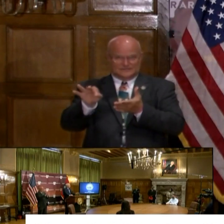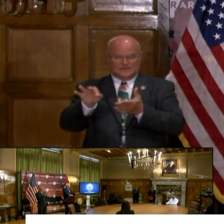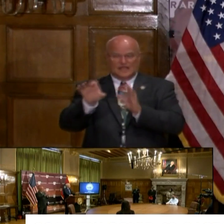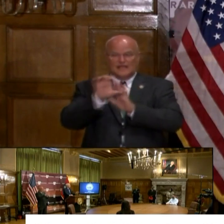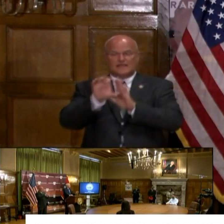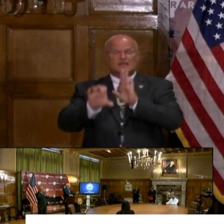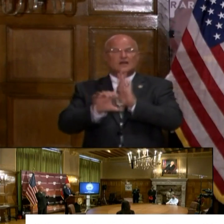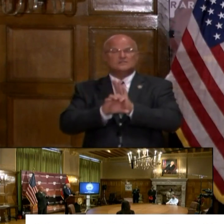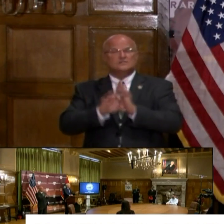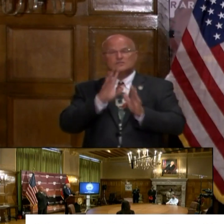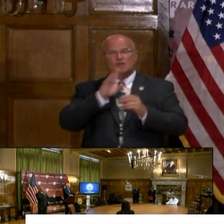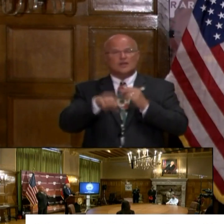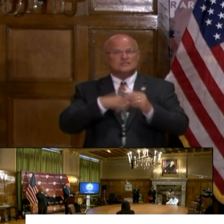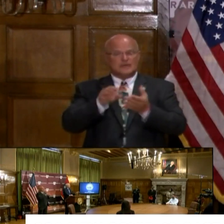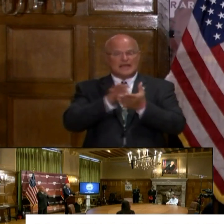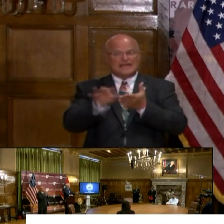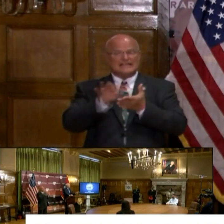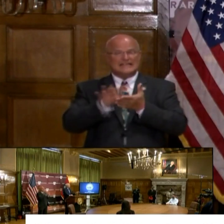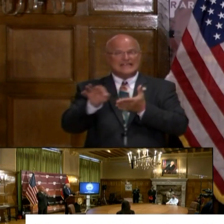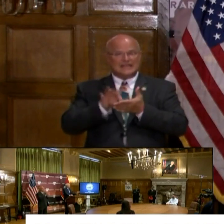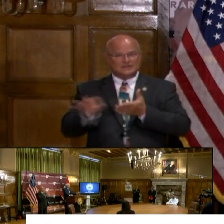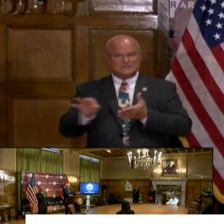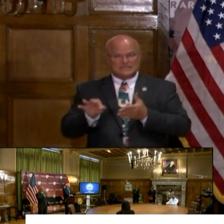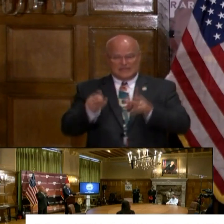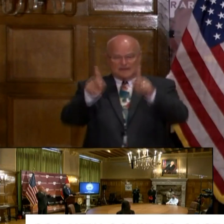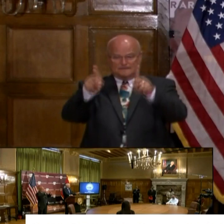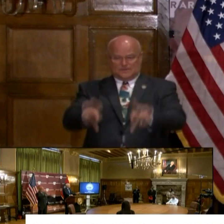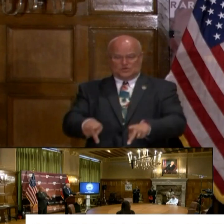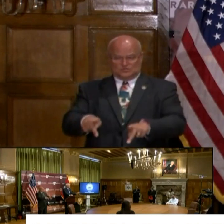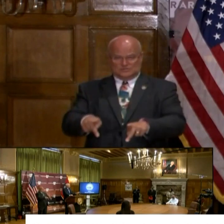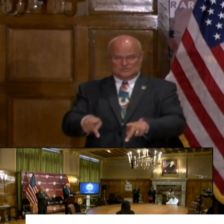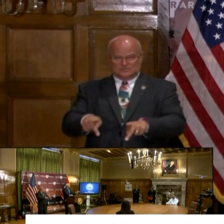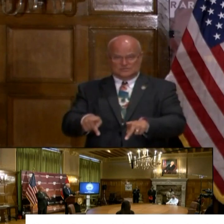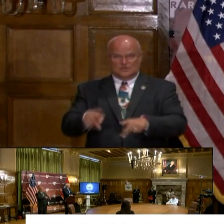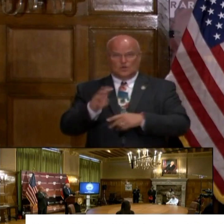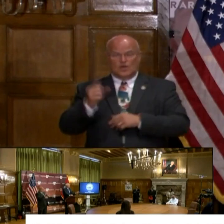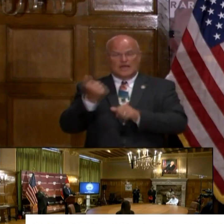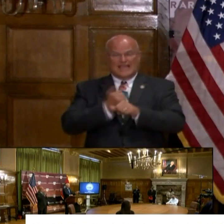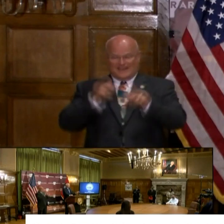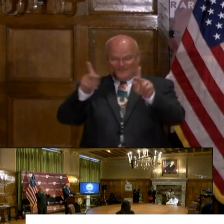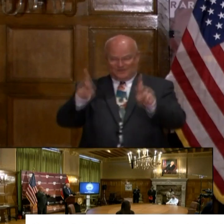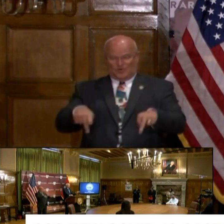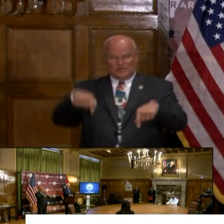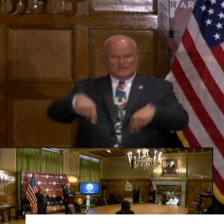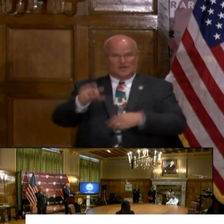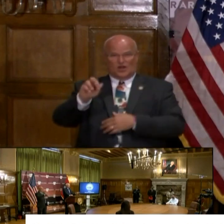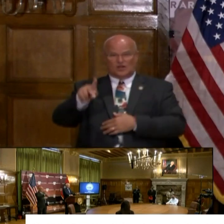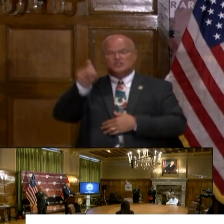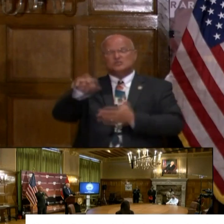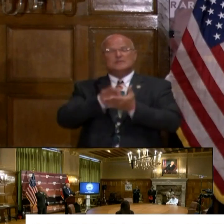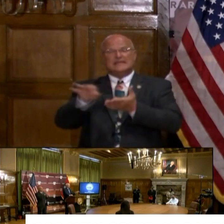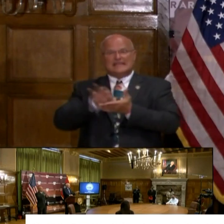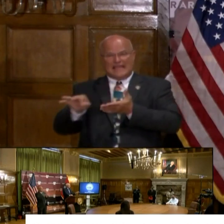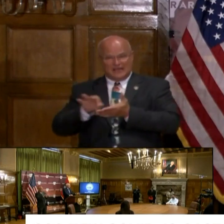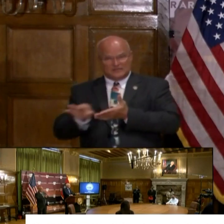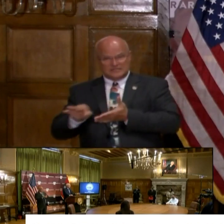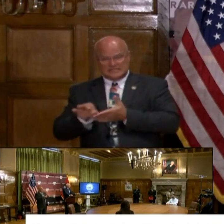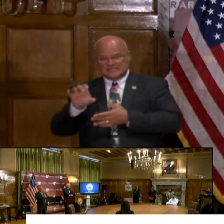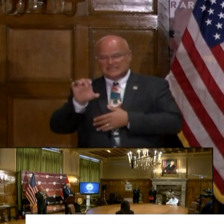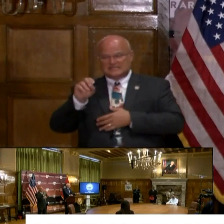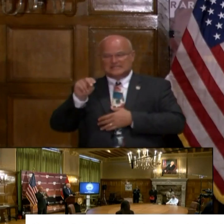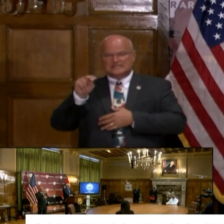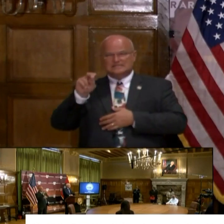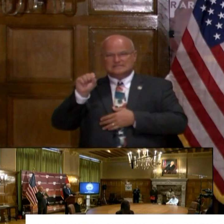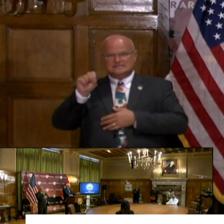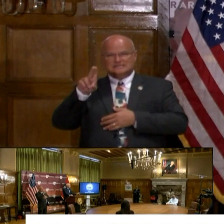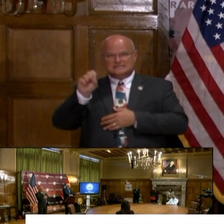And the Constitution talks about counting persons. Well, every person in Arkansas should be counted in the